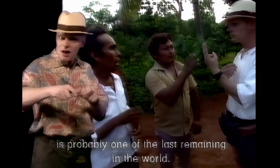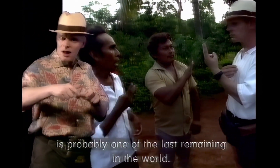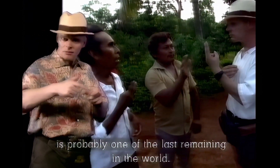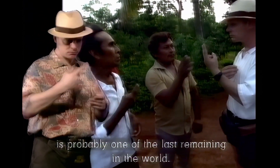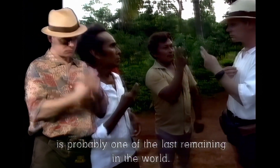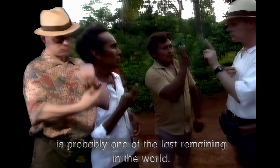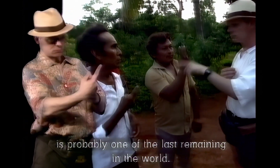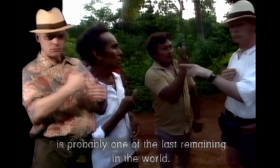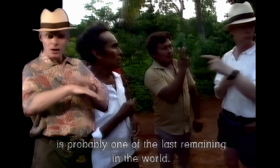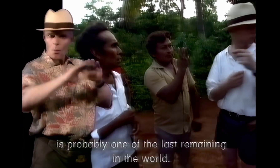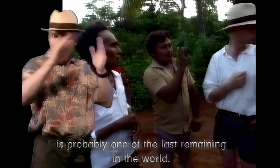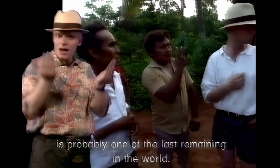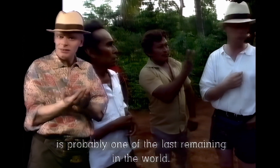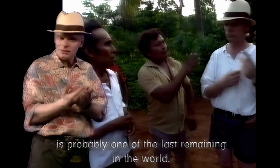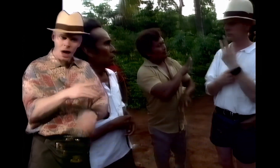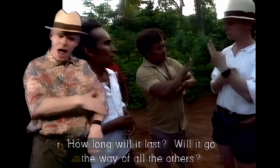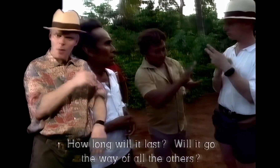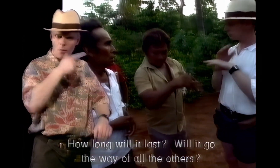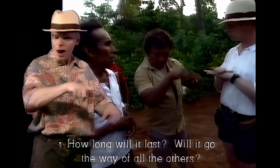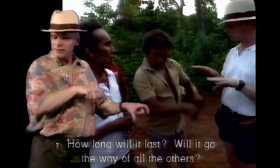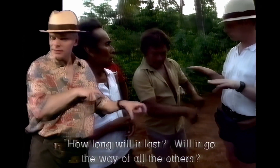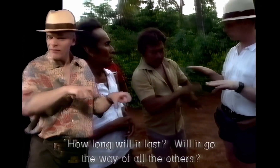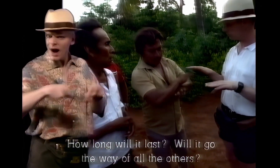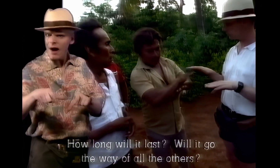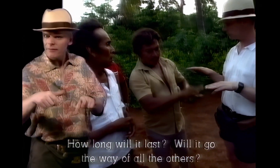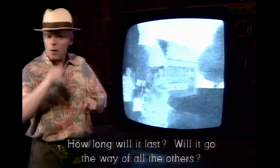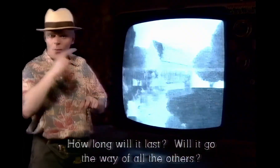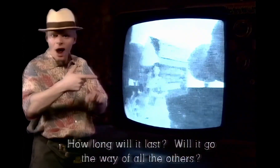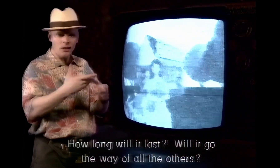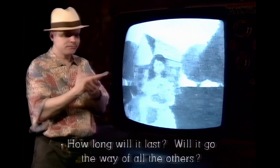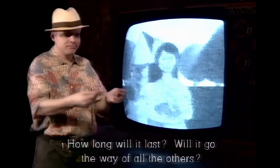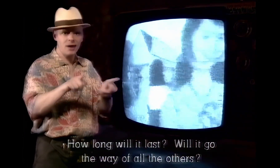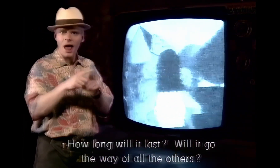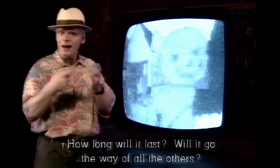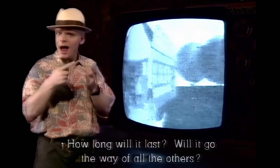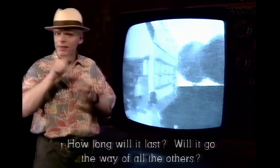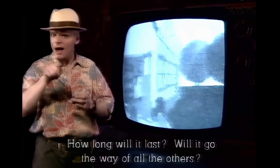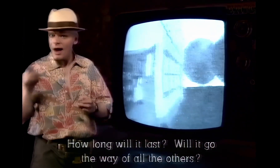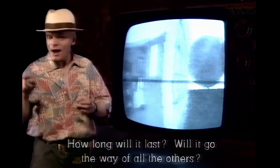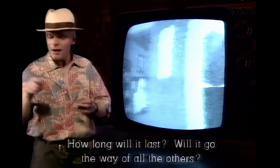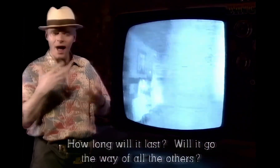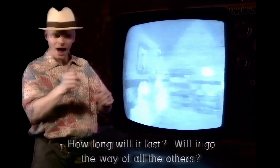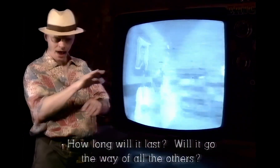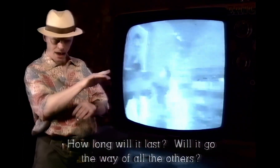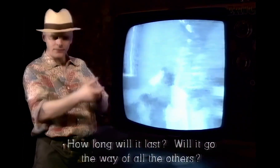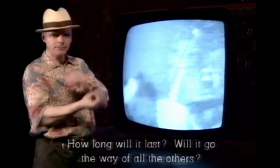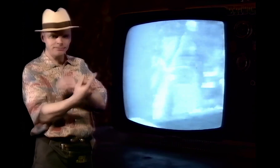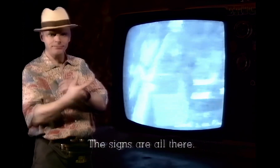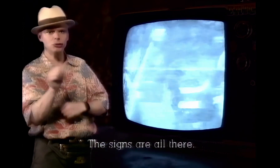world. How long will it last? Will it go the way of all the others? The signs are